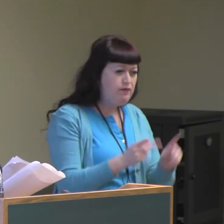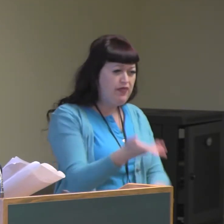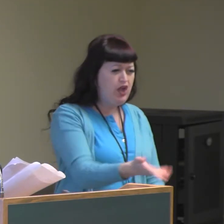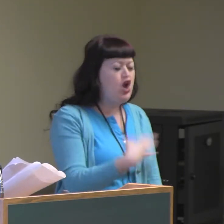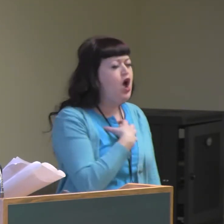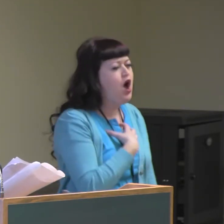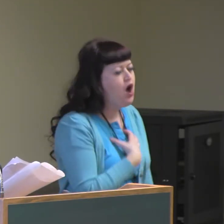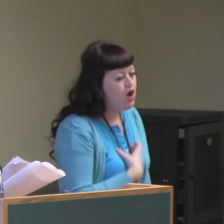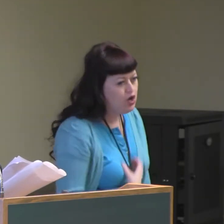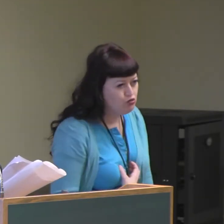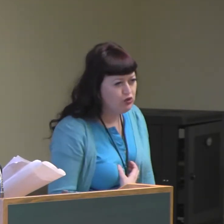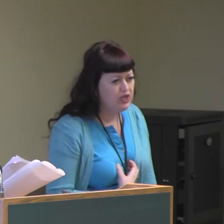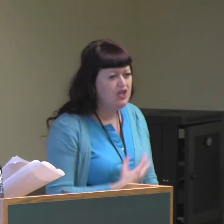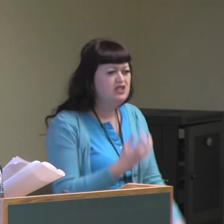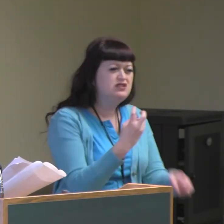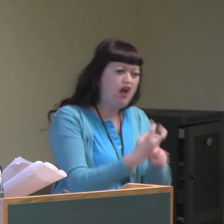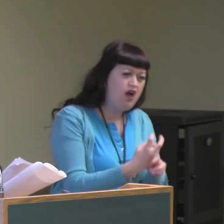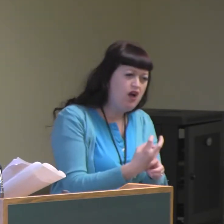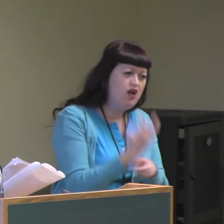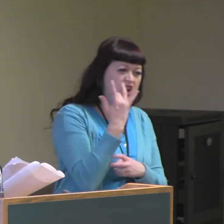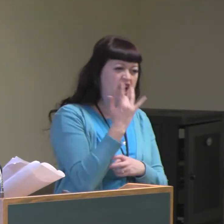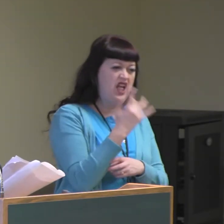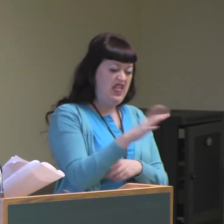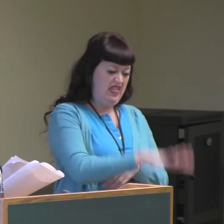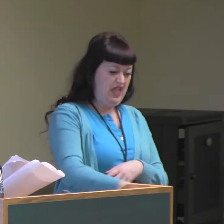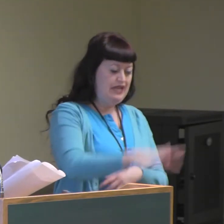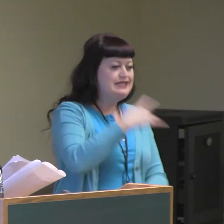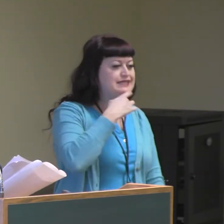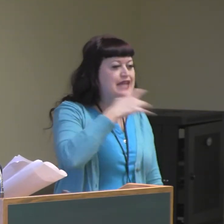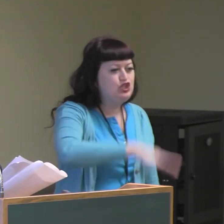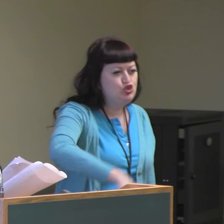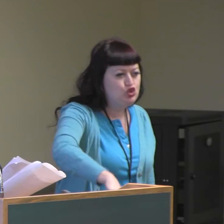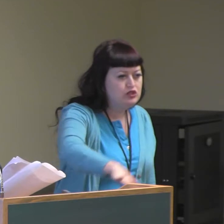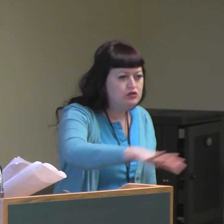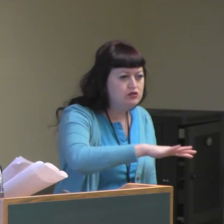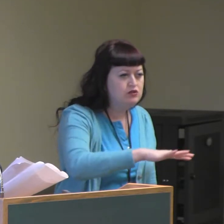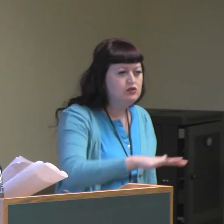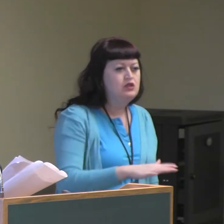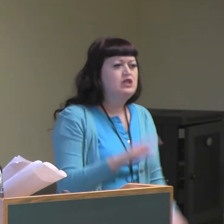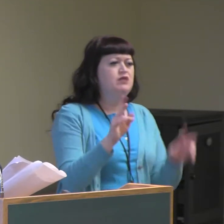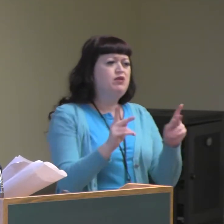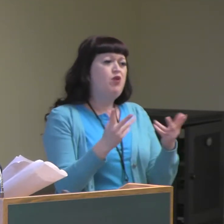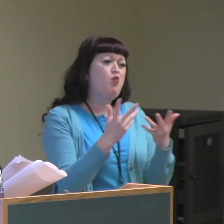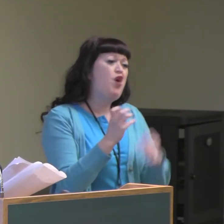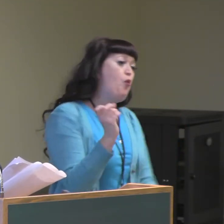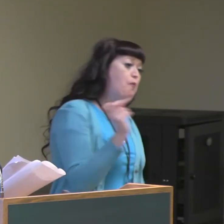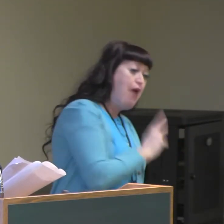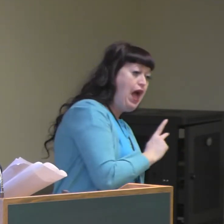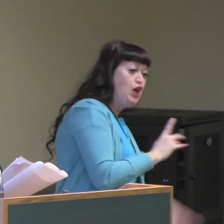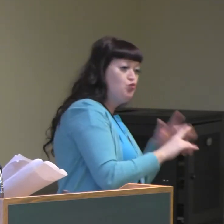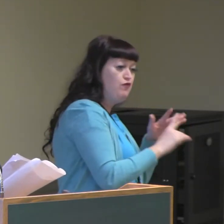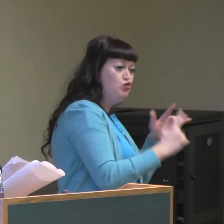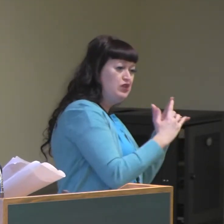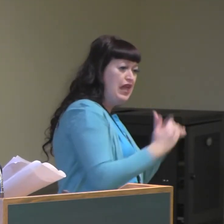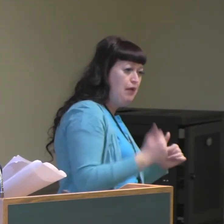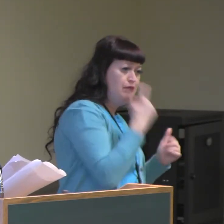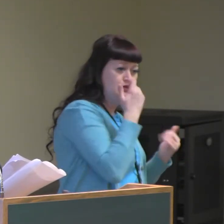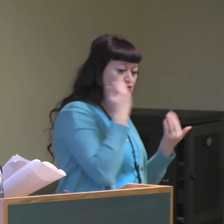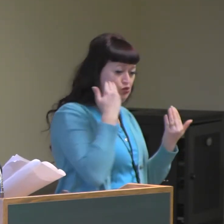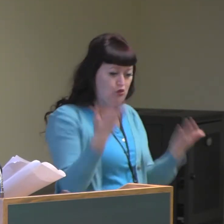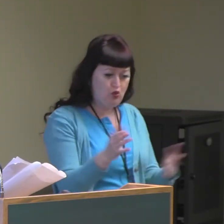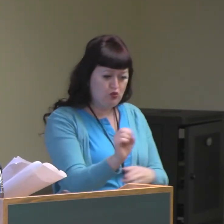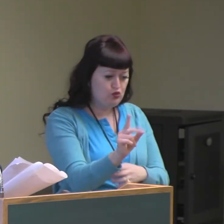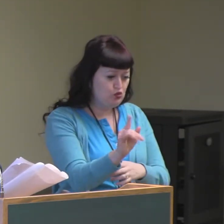was so hot because we were in the desert. Everybody wanted to go back to the refugee camp because we didn't know where